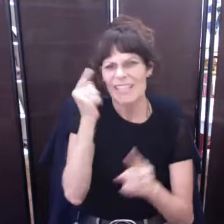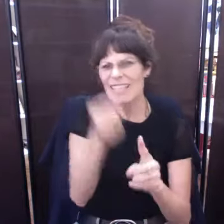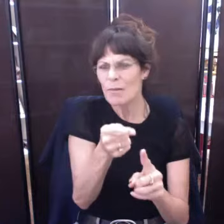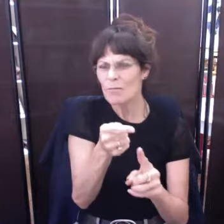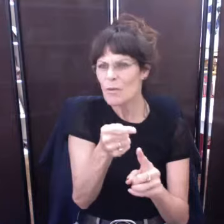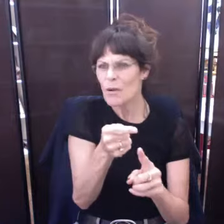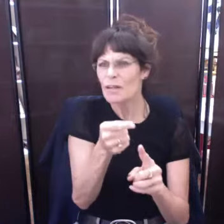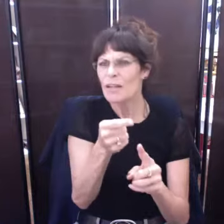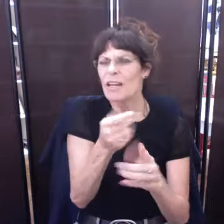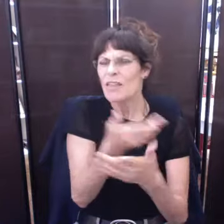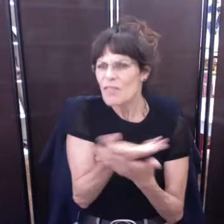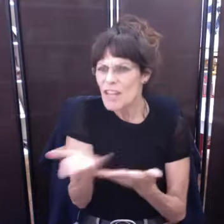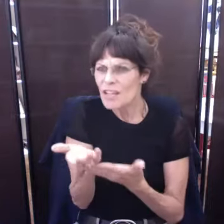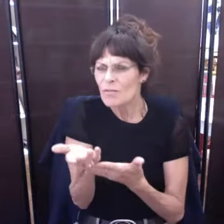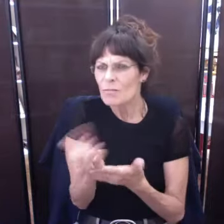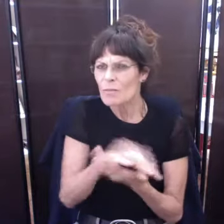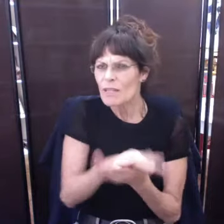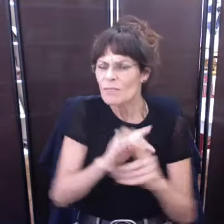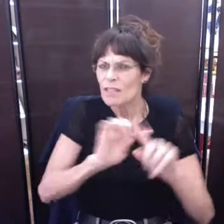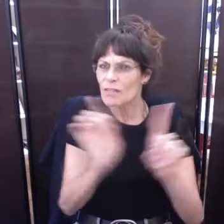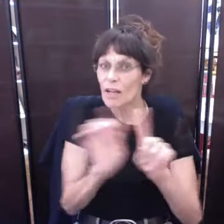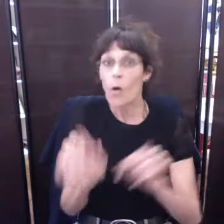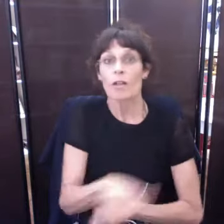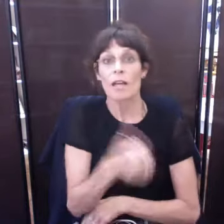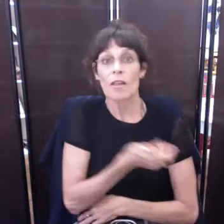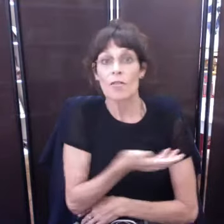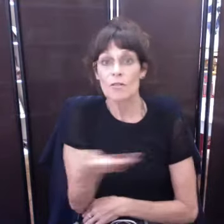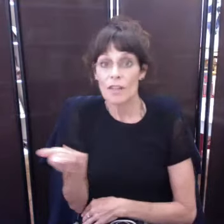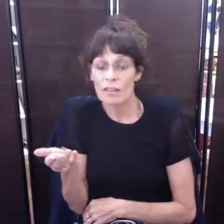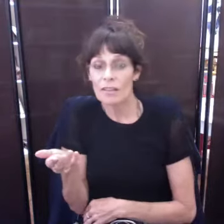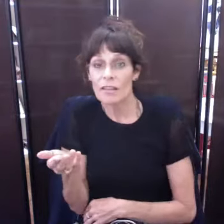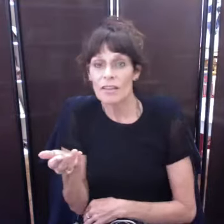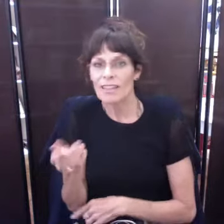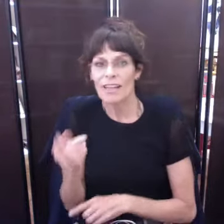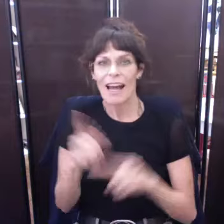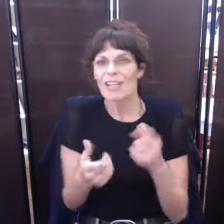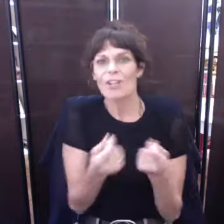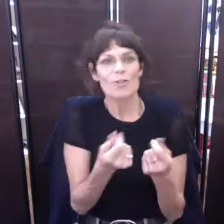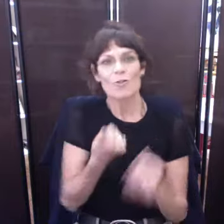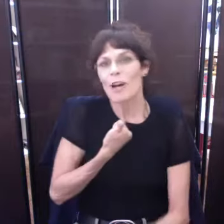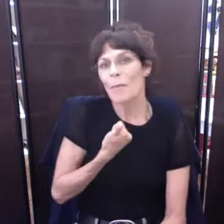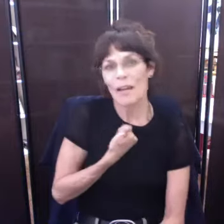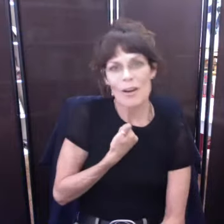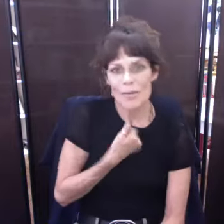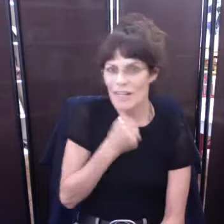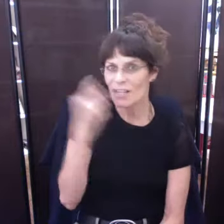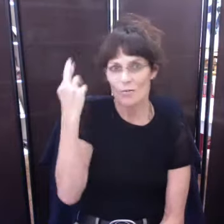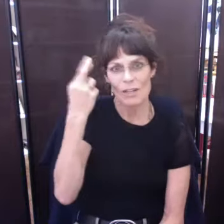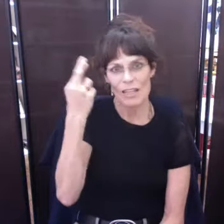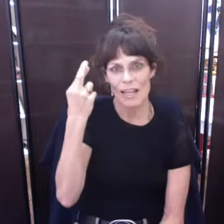different. And then the other thing is, I couldn't do it on my own, and I didn't realize that I had lost that choice. See, I